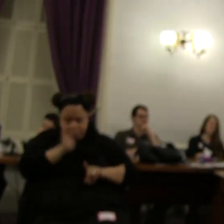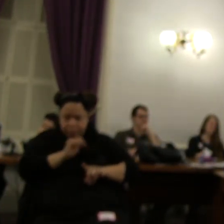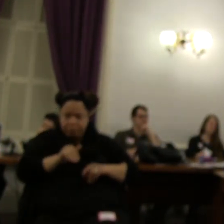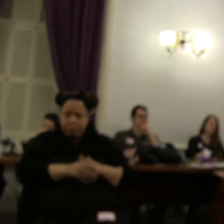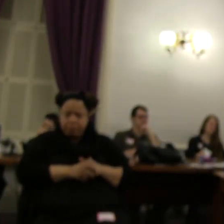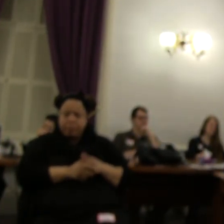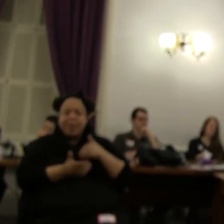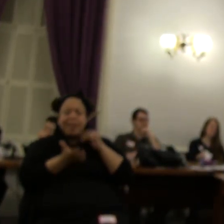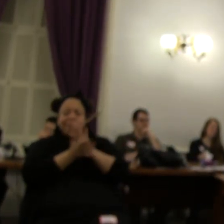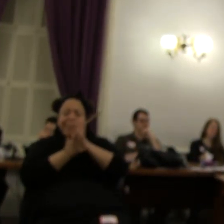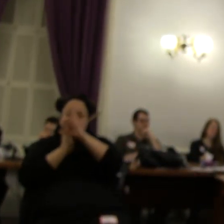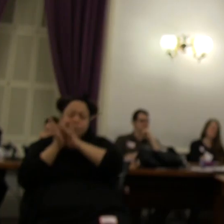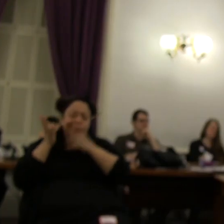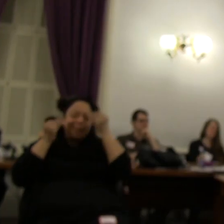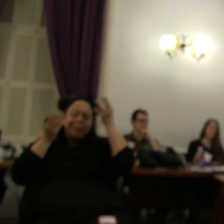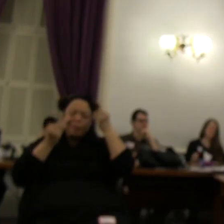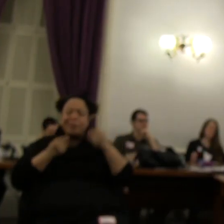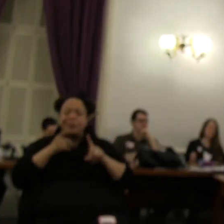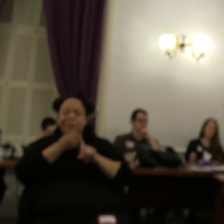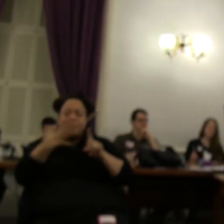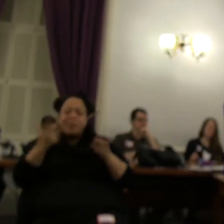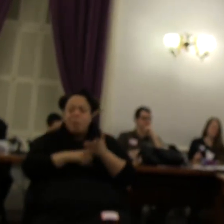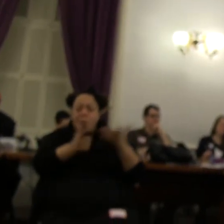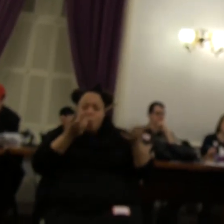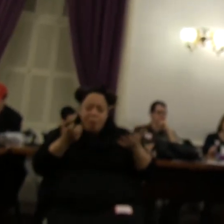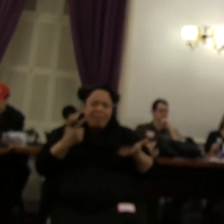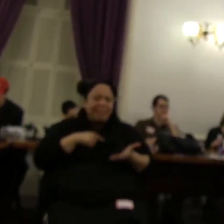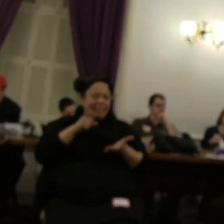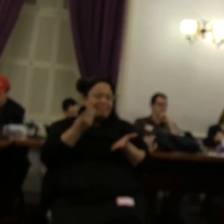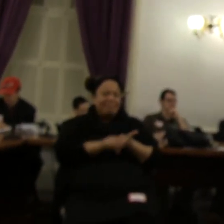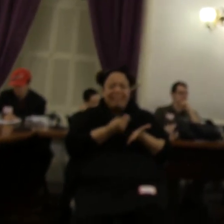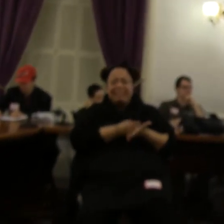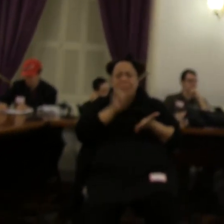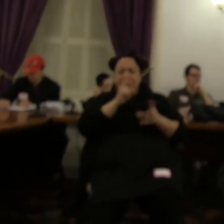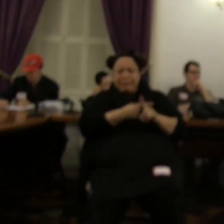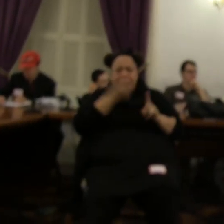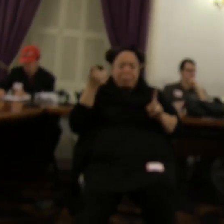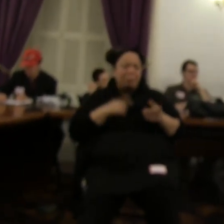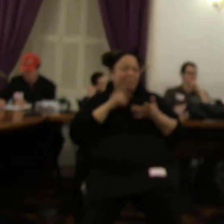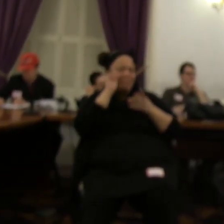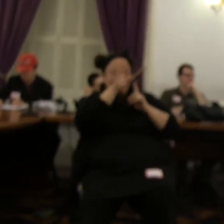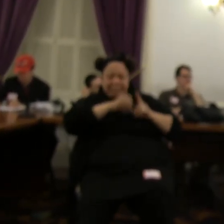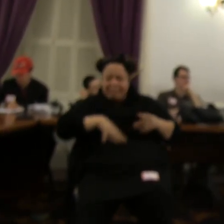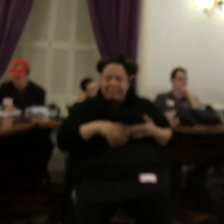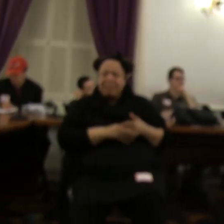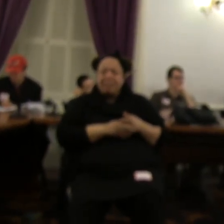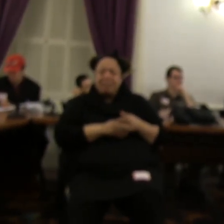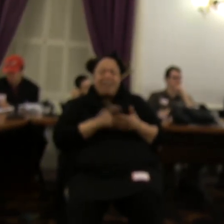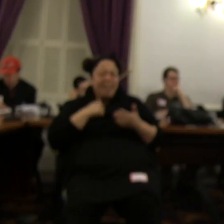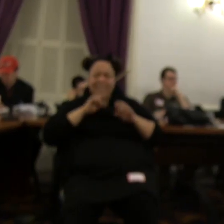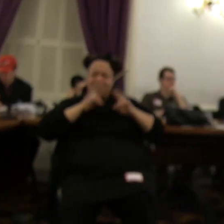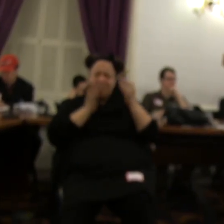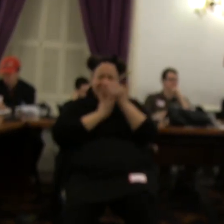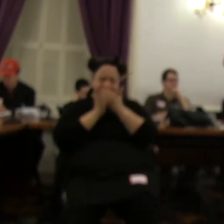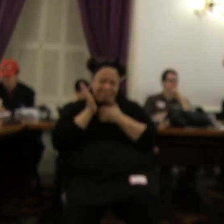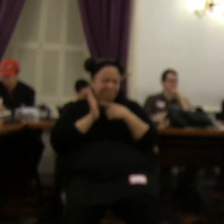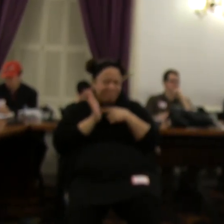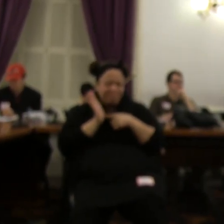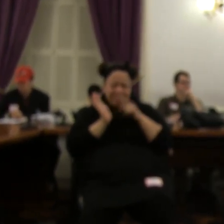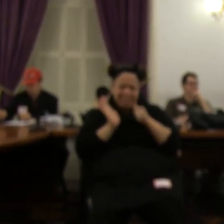the specialized services agencies. We have a lot of fact sheets about technical issues of things like